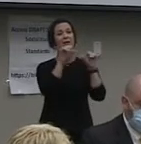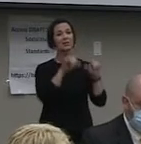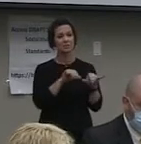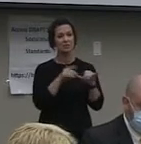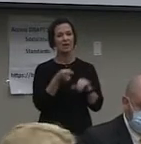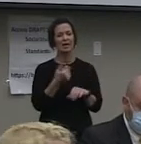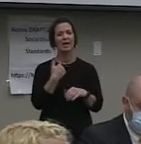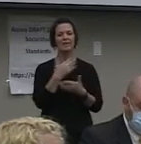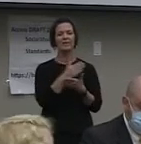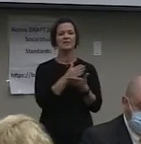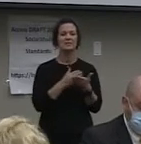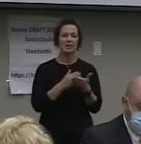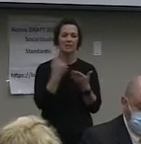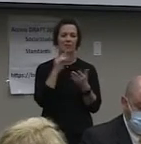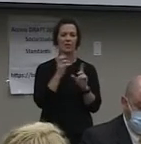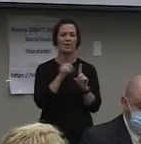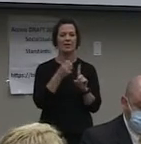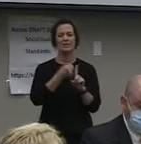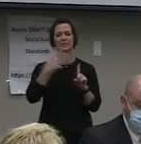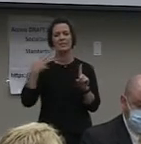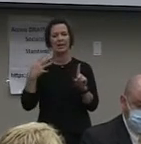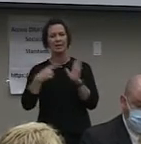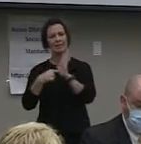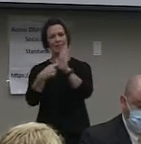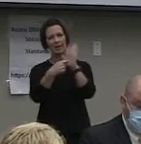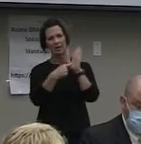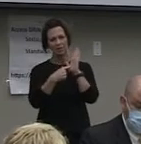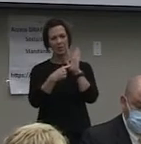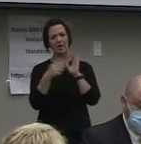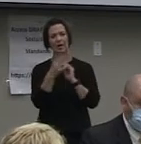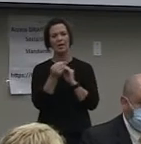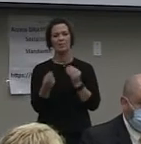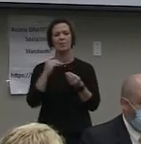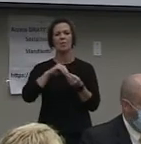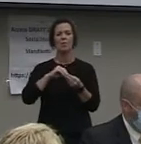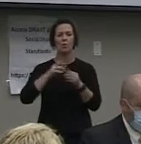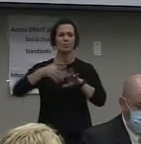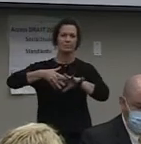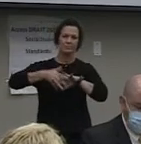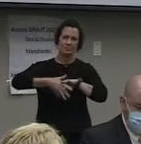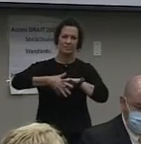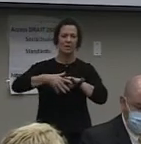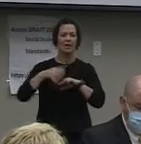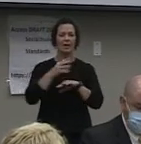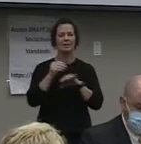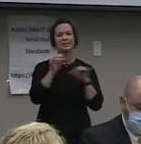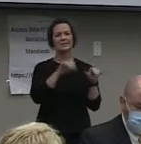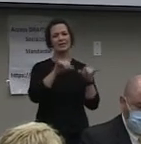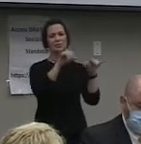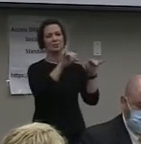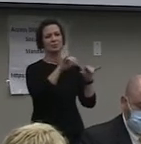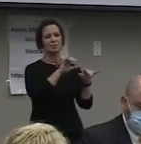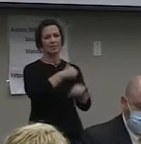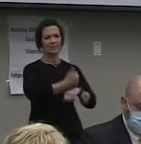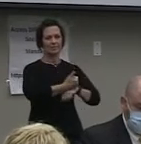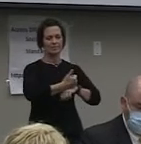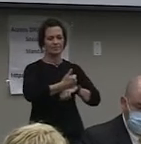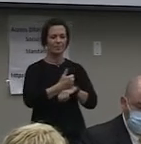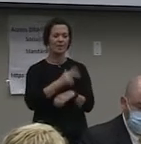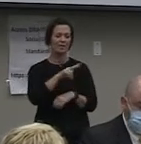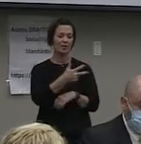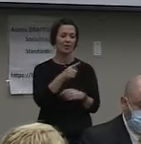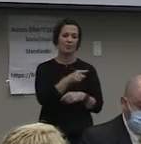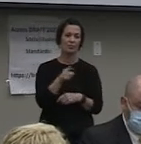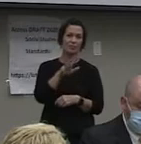some element of the Expanding Horizons model while introducing some more concrete and rigorous geography and civic standards. Third through fifth